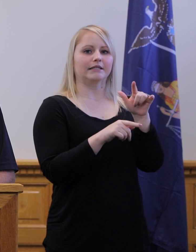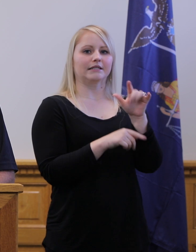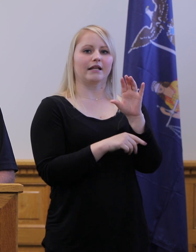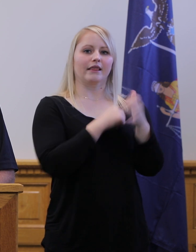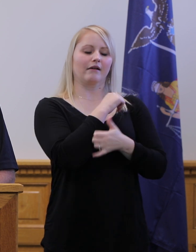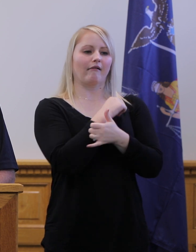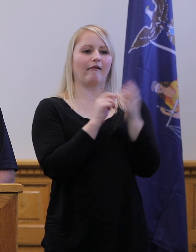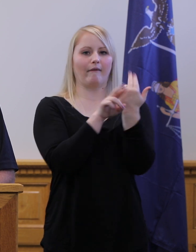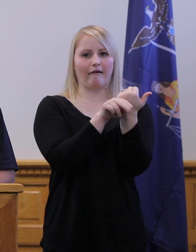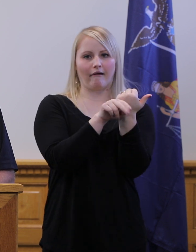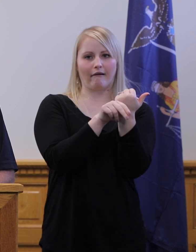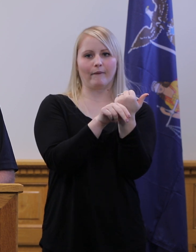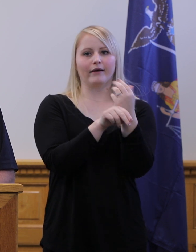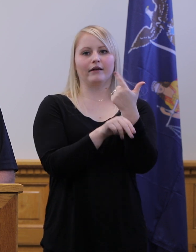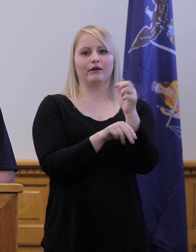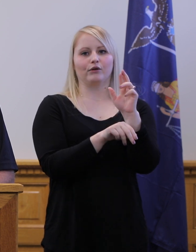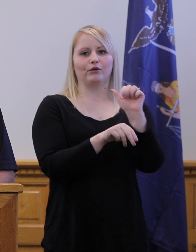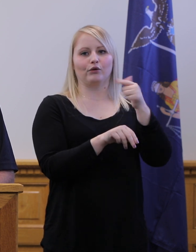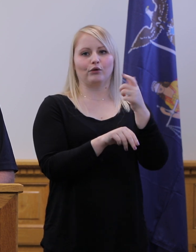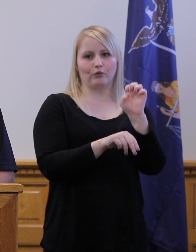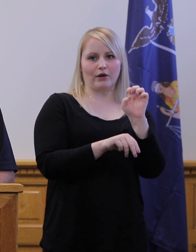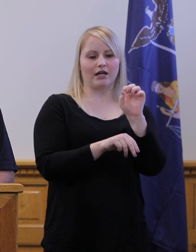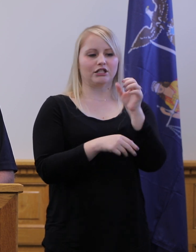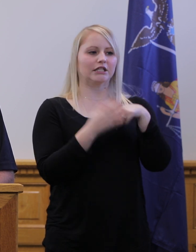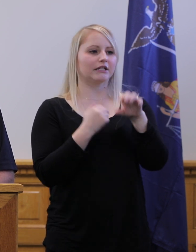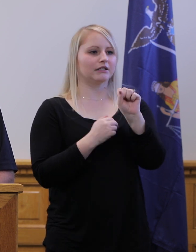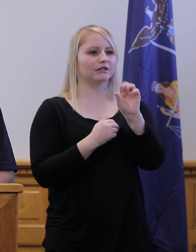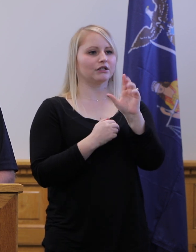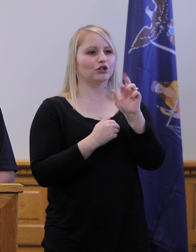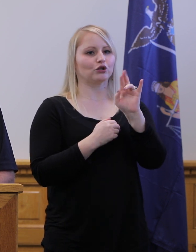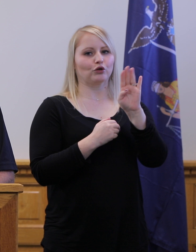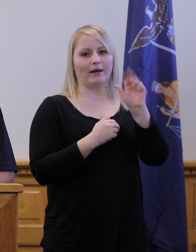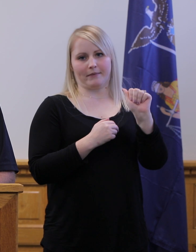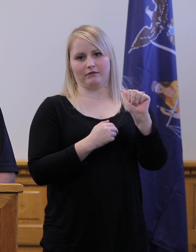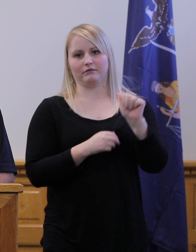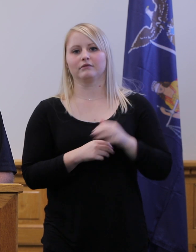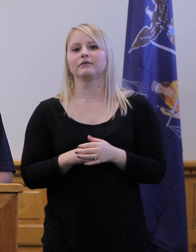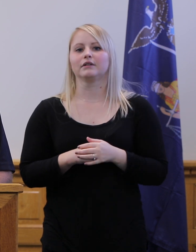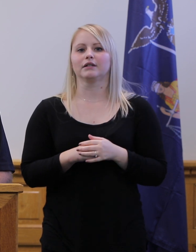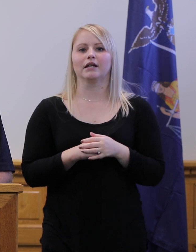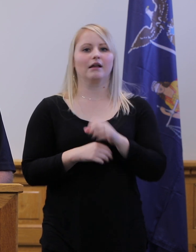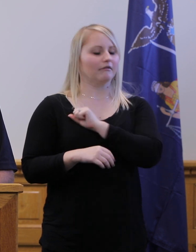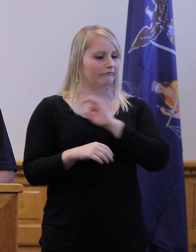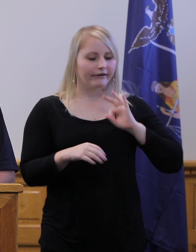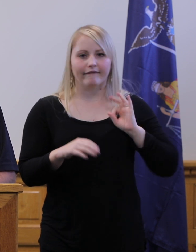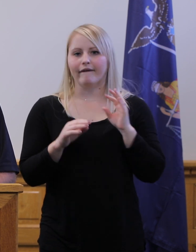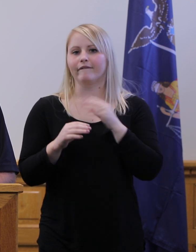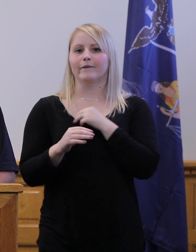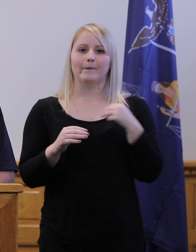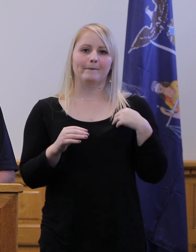Scriba. Staff members from the Emergency Management Office, the Highway Department, the Sheriff's Office, Buildings and Grounds,